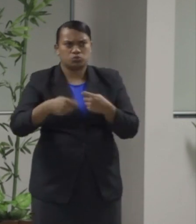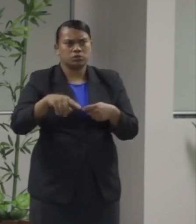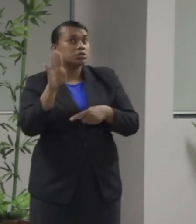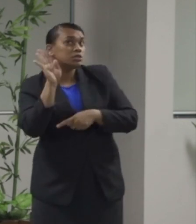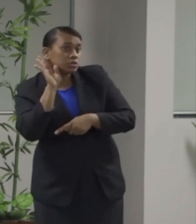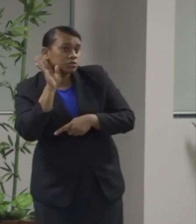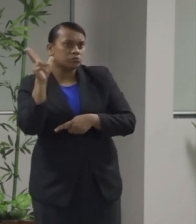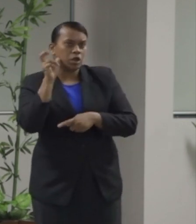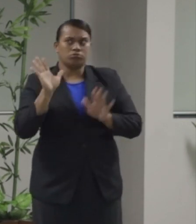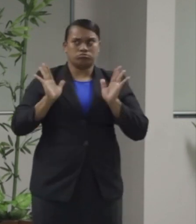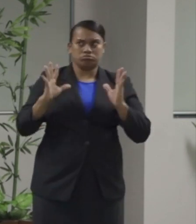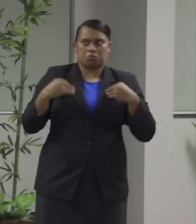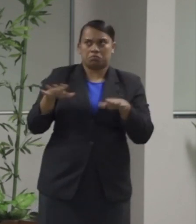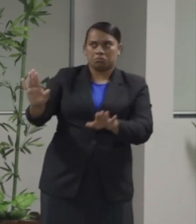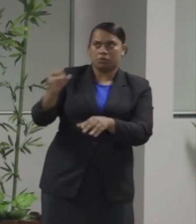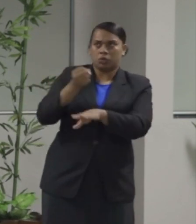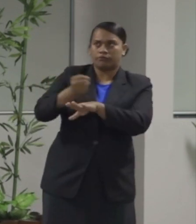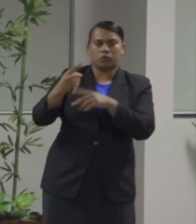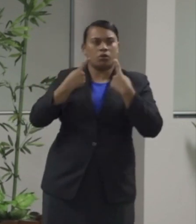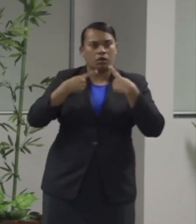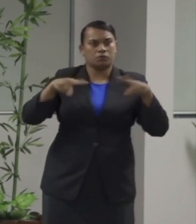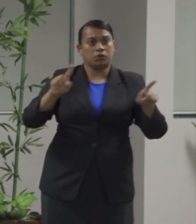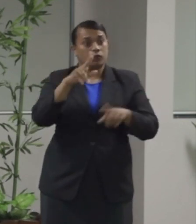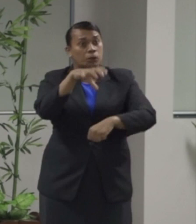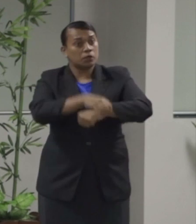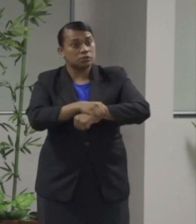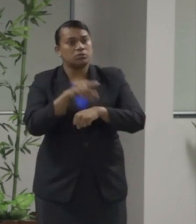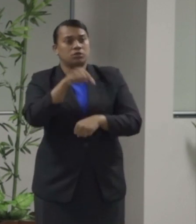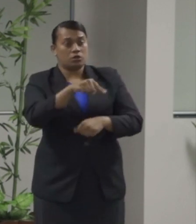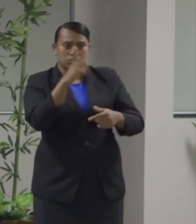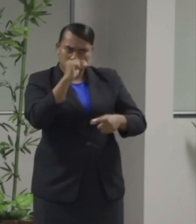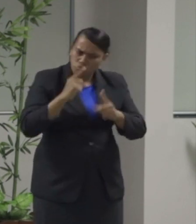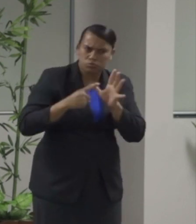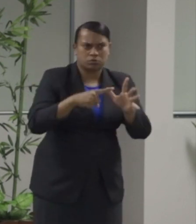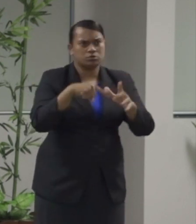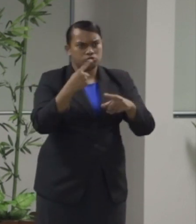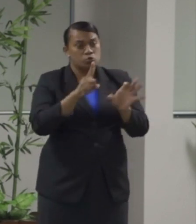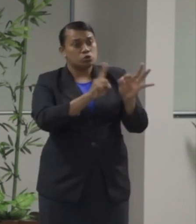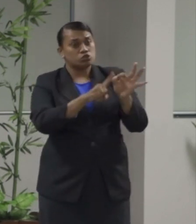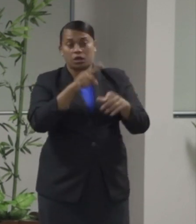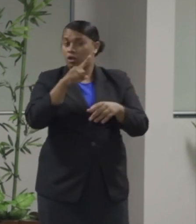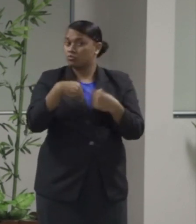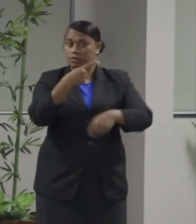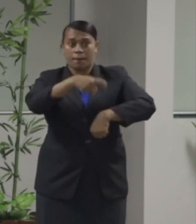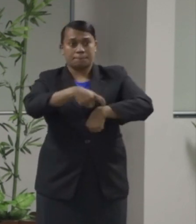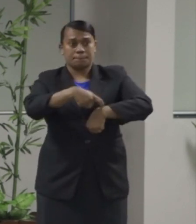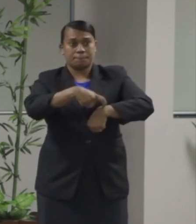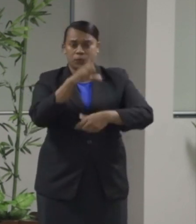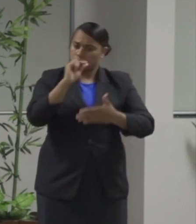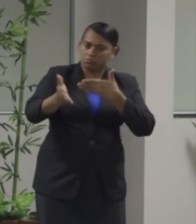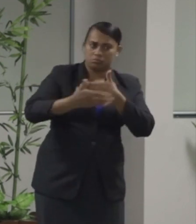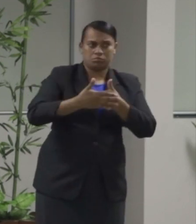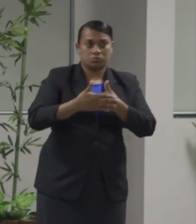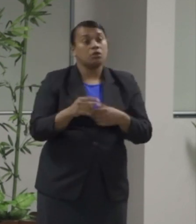Police is here to answer any questions relating to the new curfew. But we also recognize that our strictly